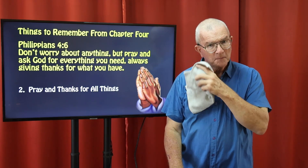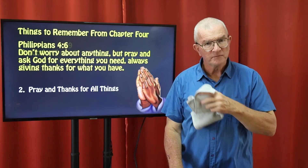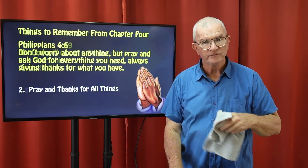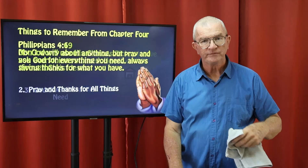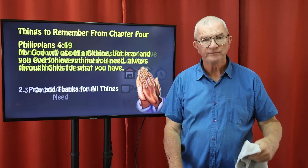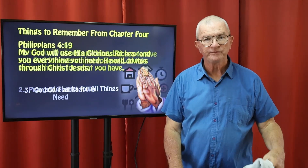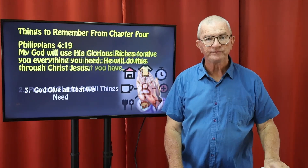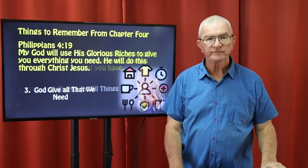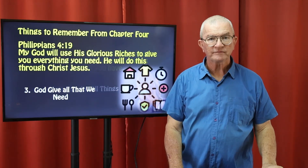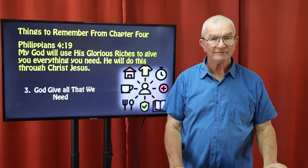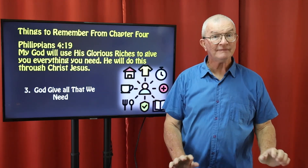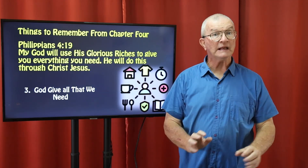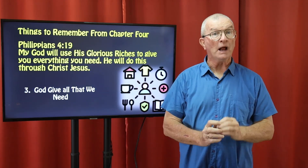lot.